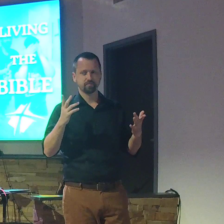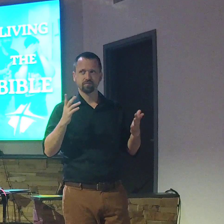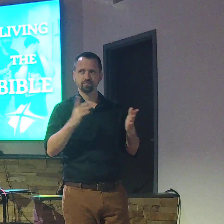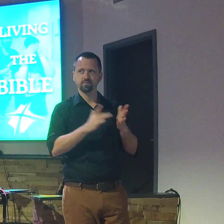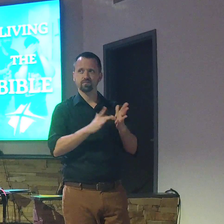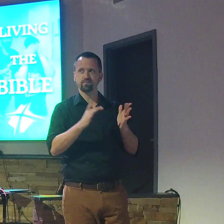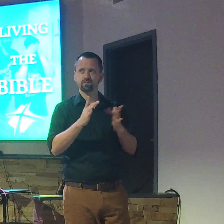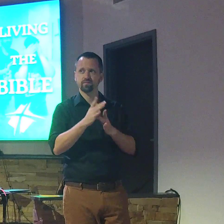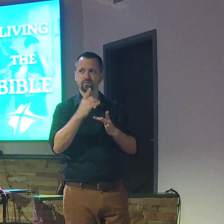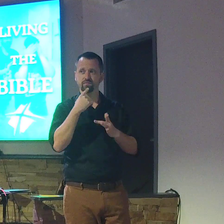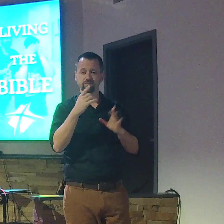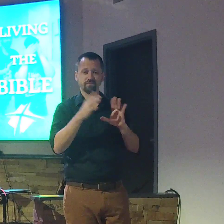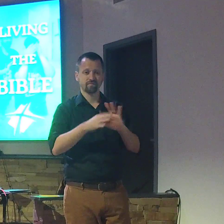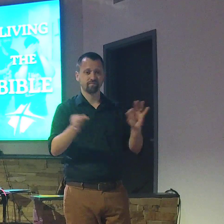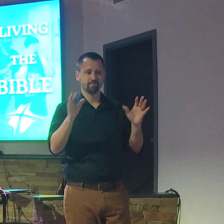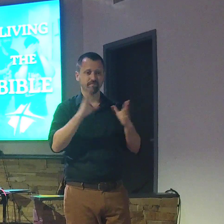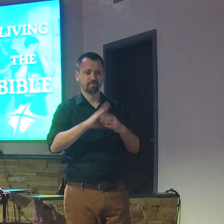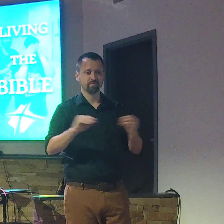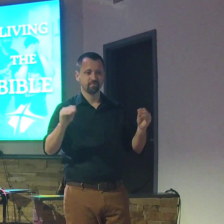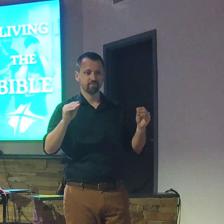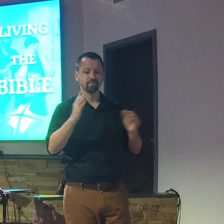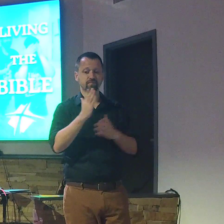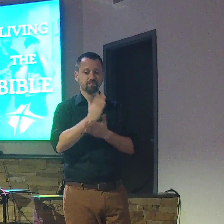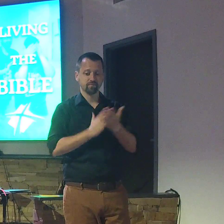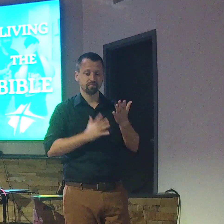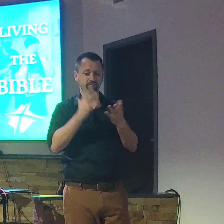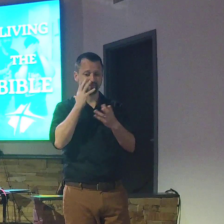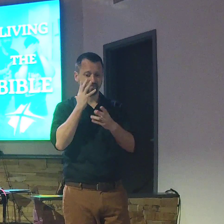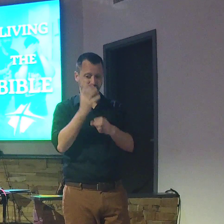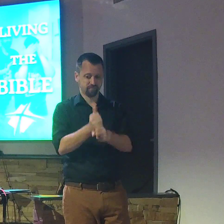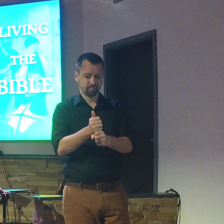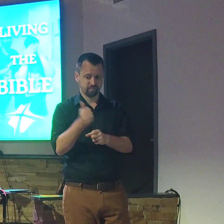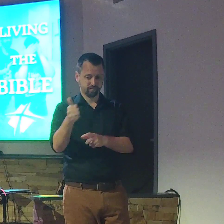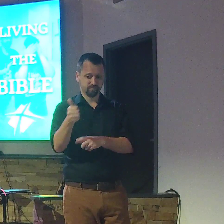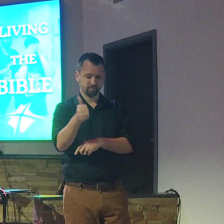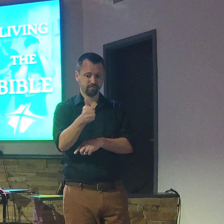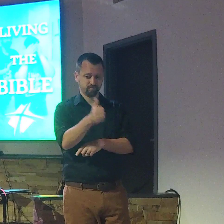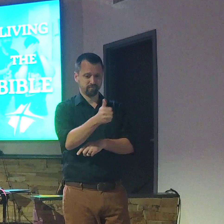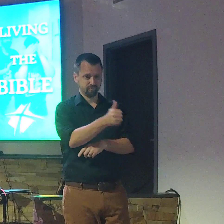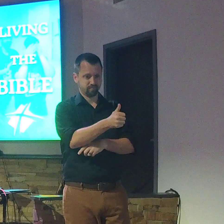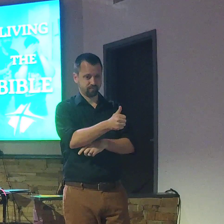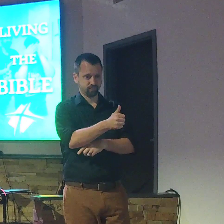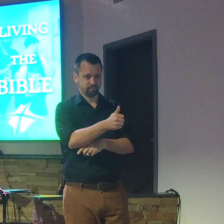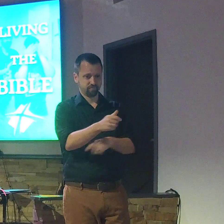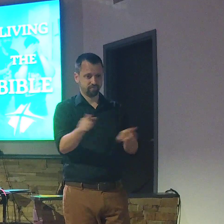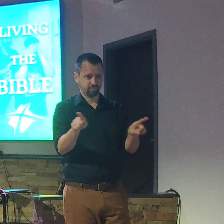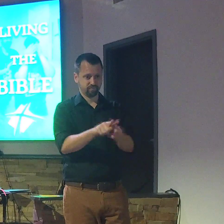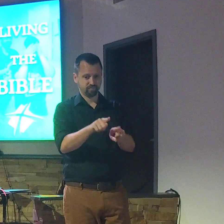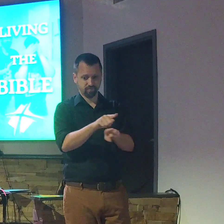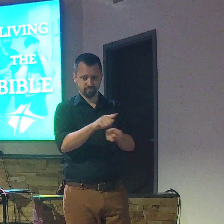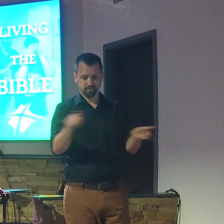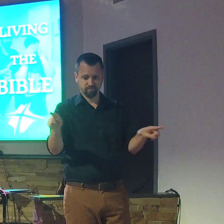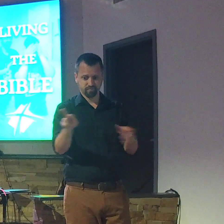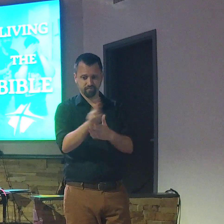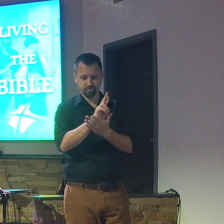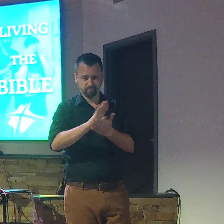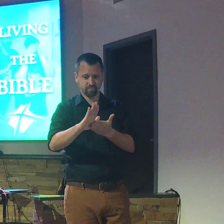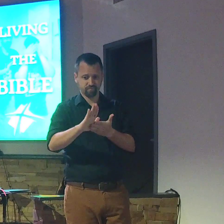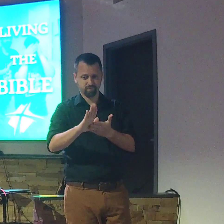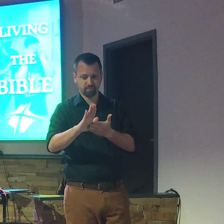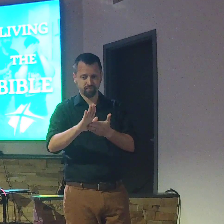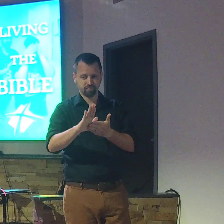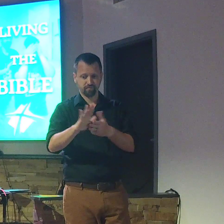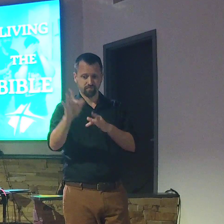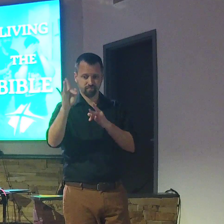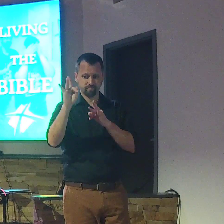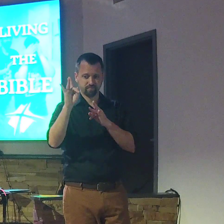Jesus told this parable or this story to some who trusted in themselves as though they were righteous and they despised